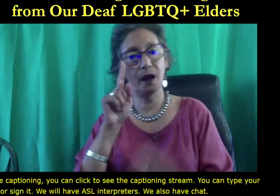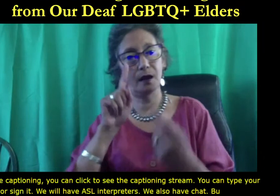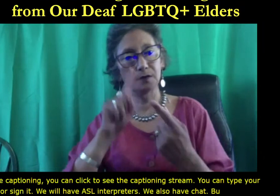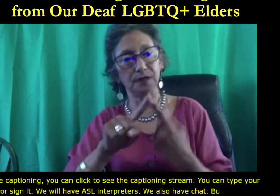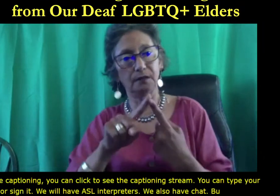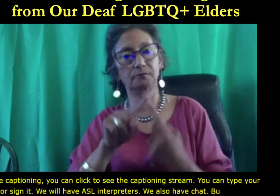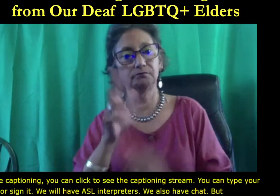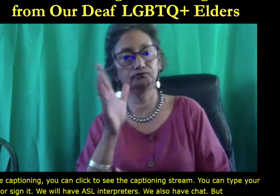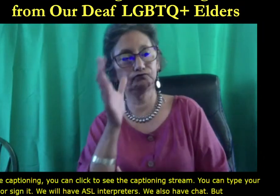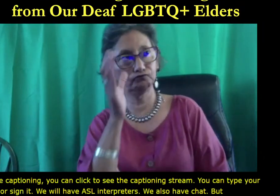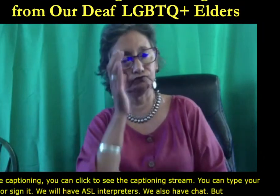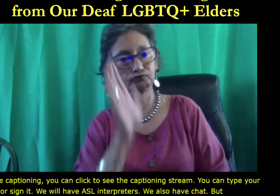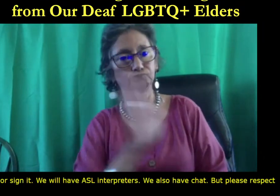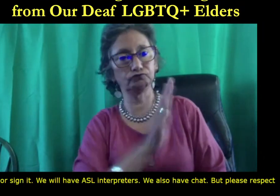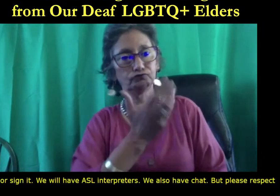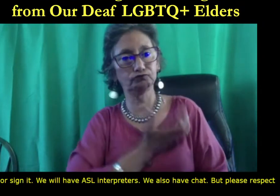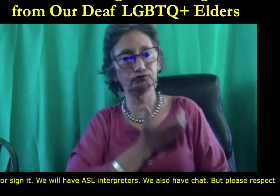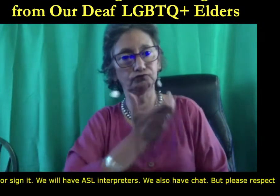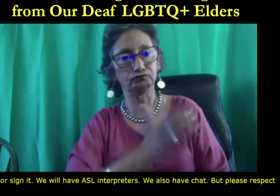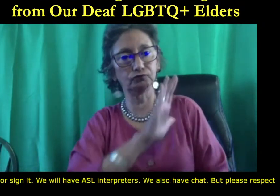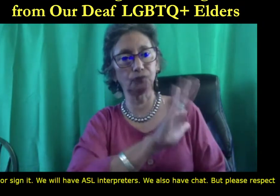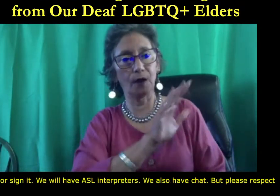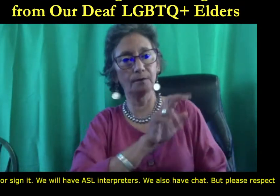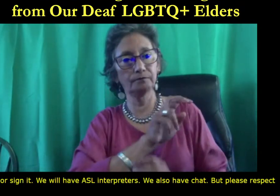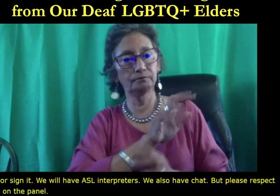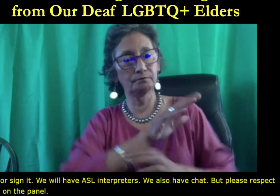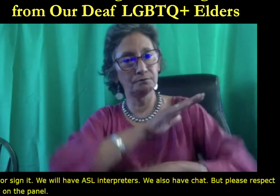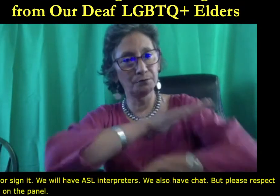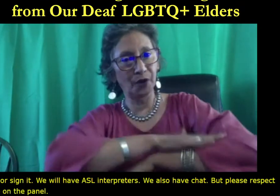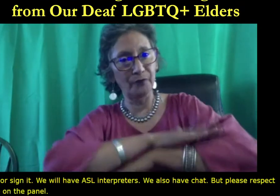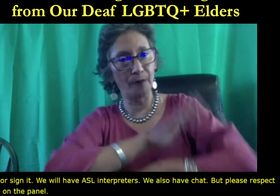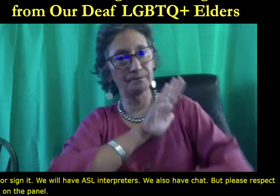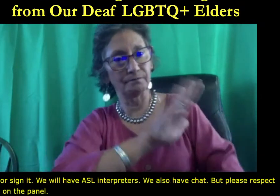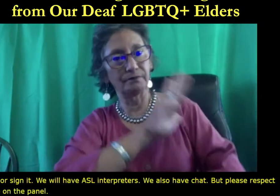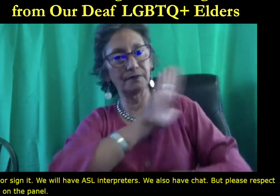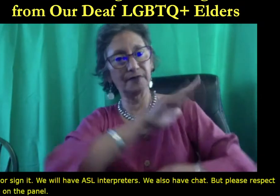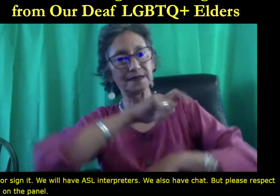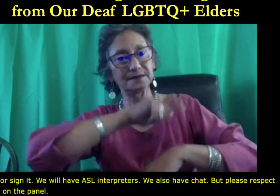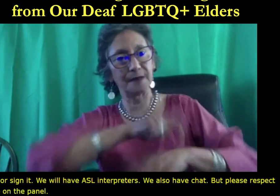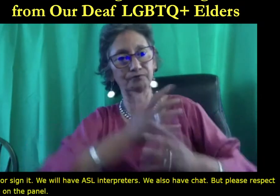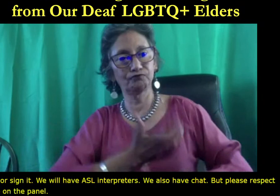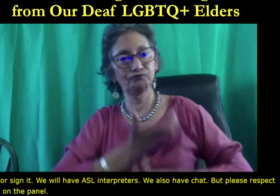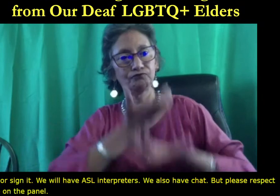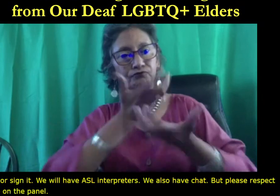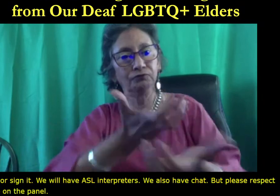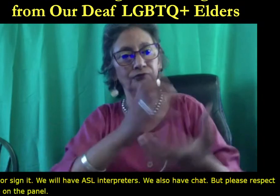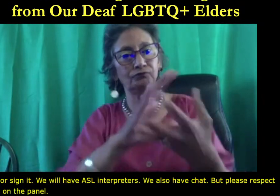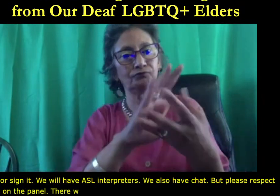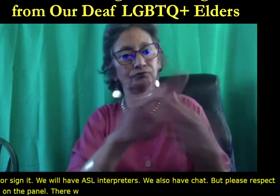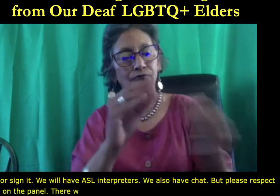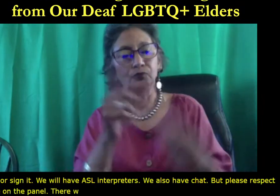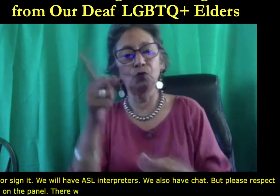there will be no chatting and we'll we want to respect the platform